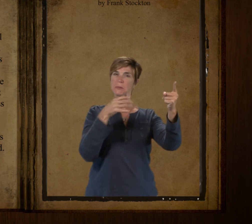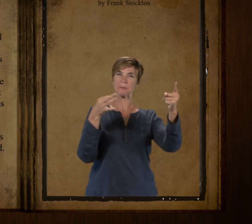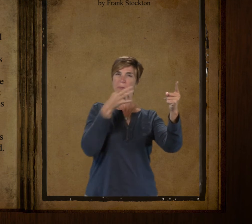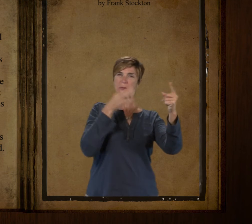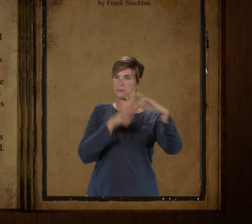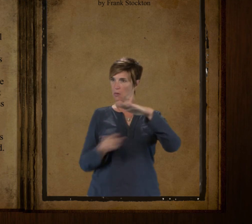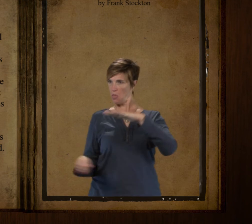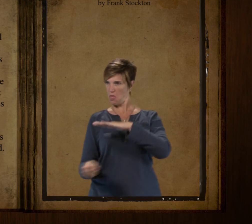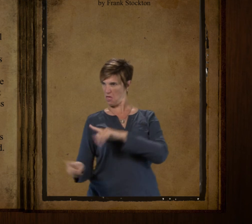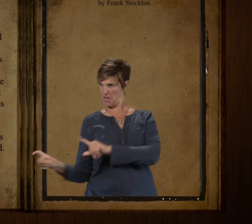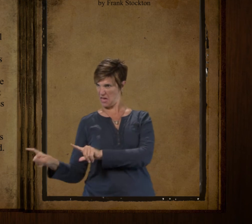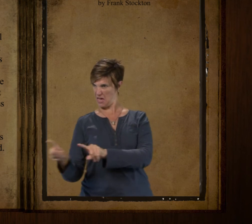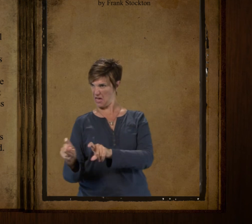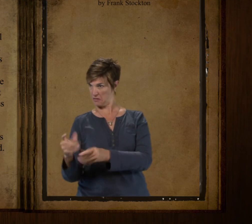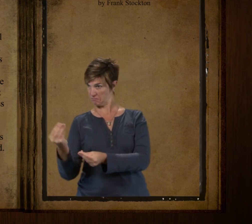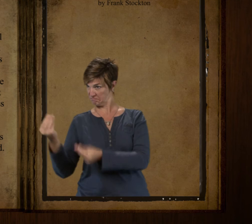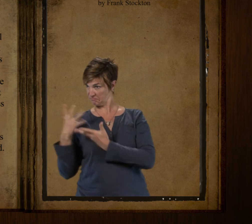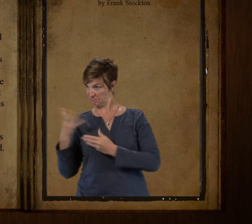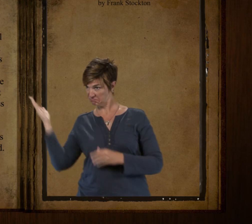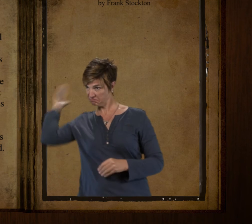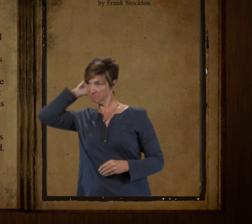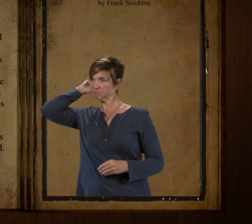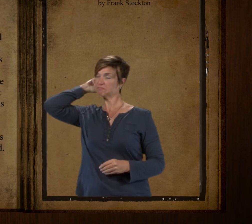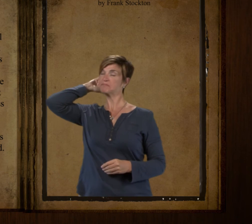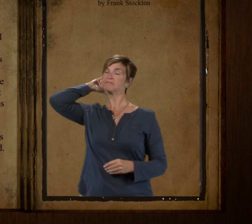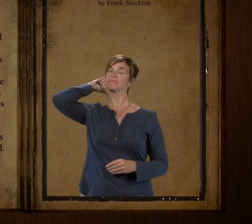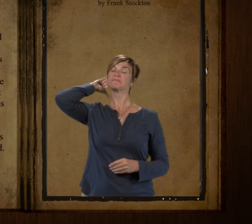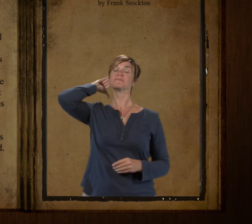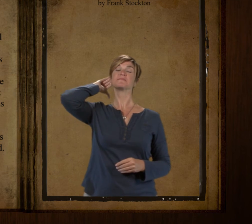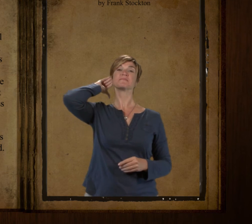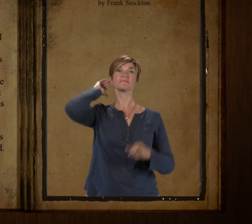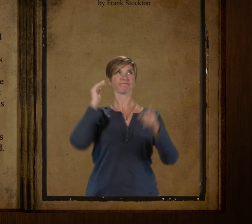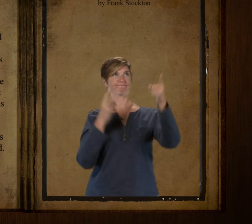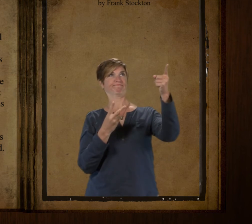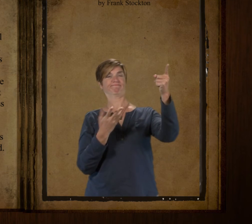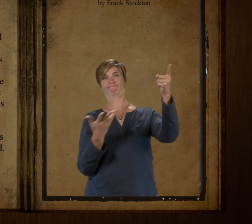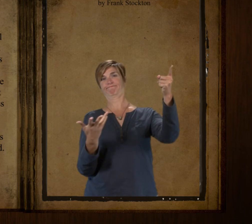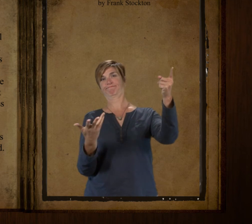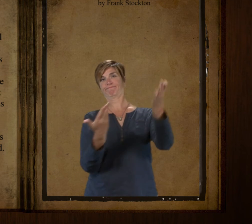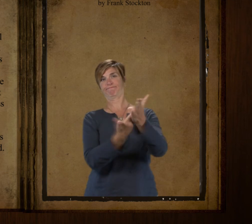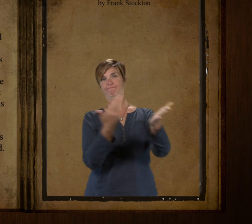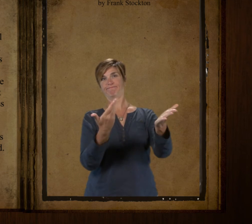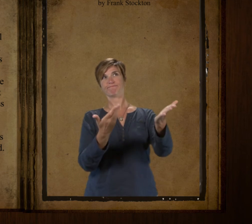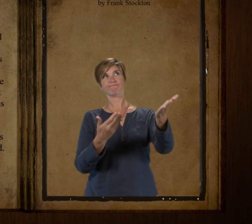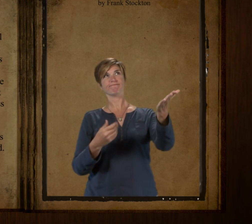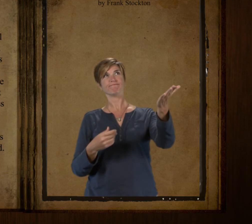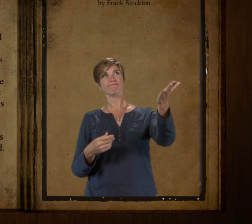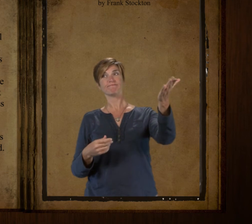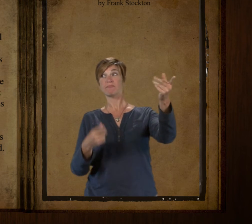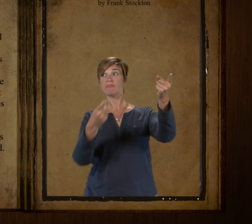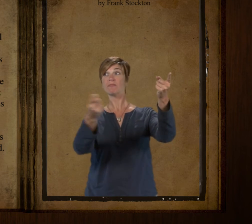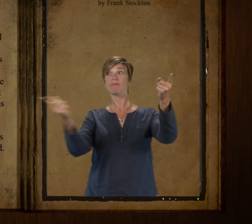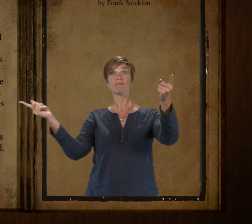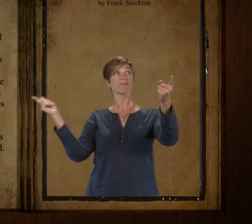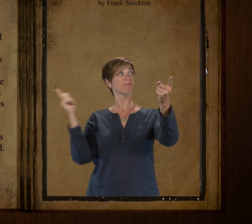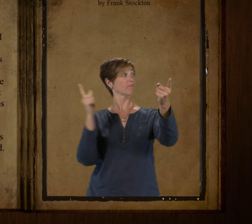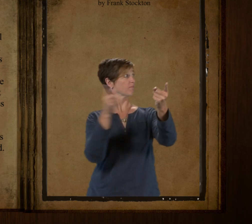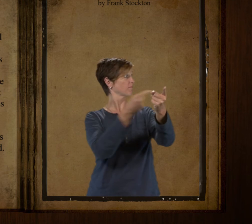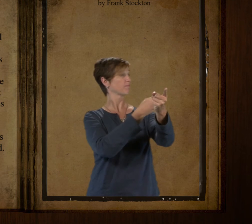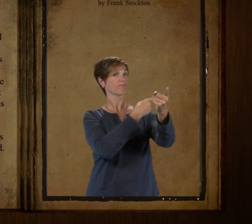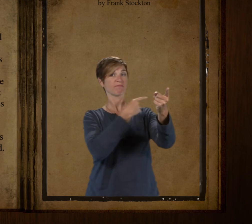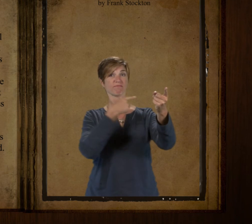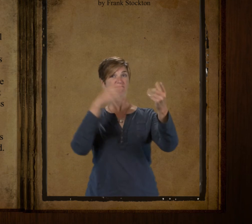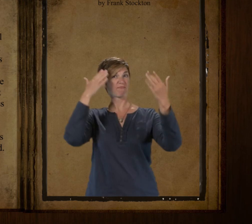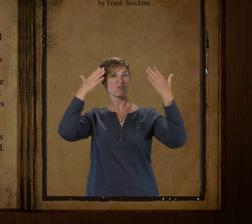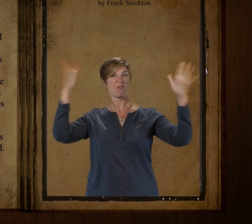was any element of certainty, was based upon the success of the princess in discovering this mystery, and